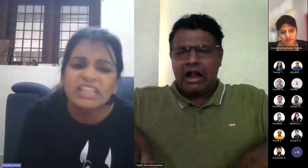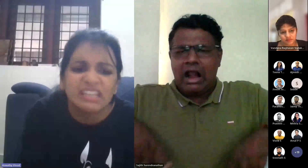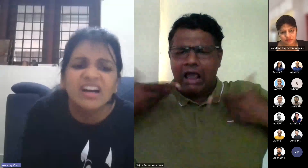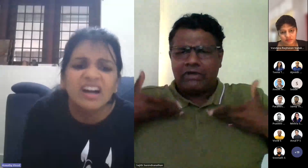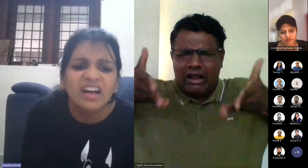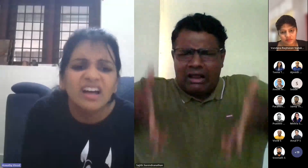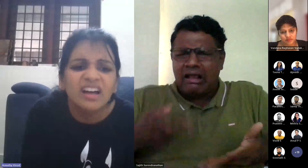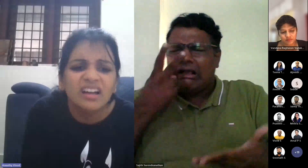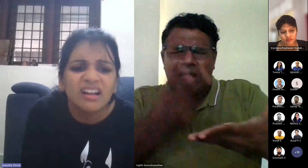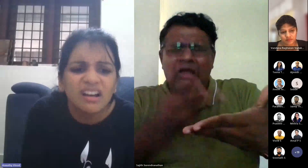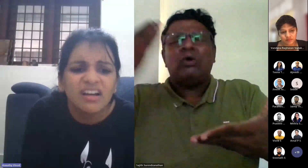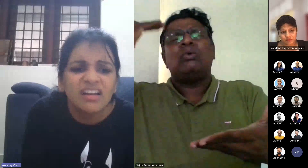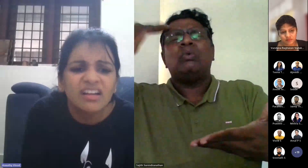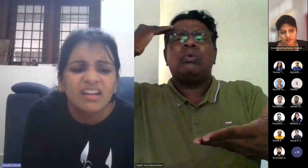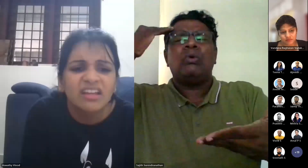So in India,